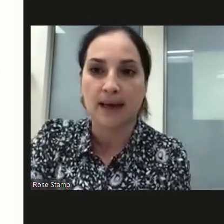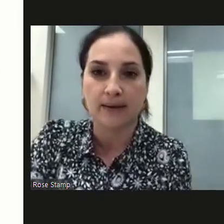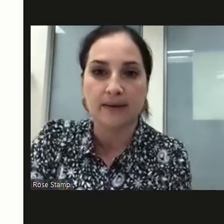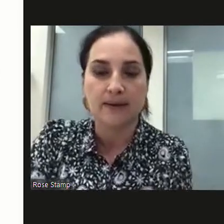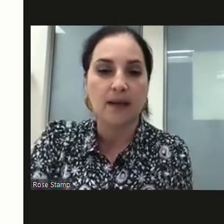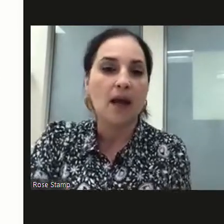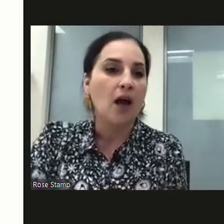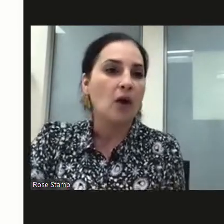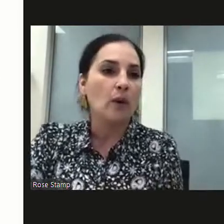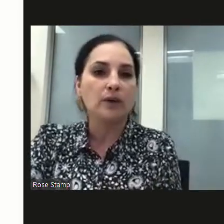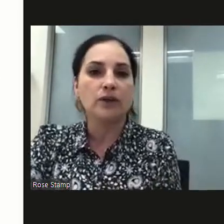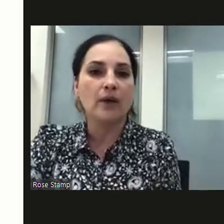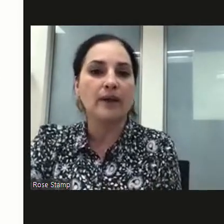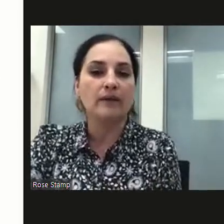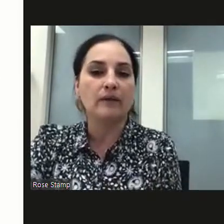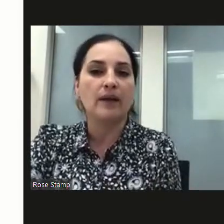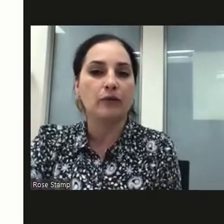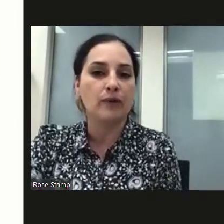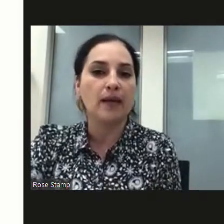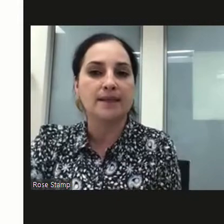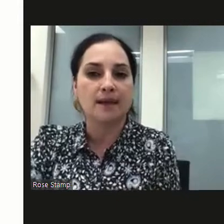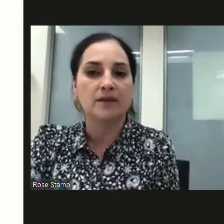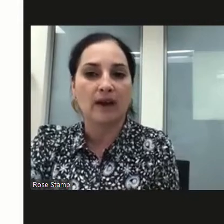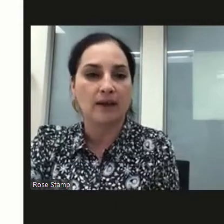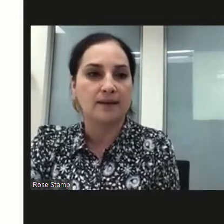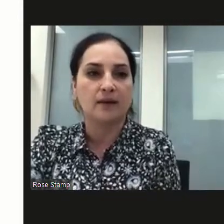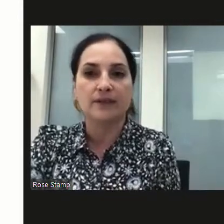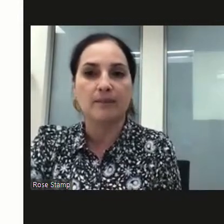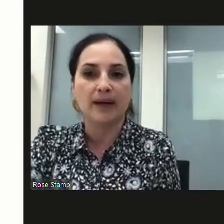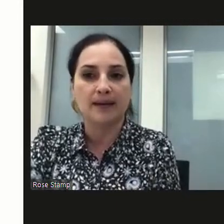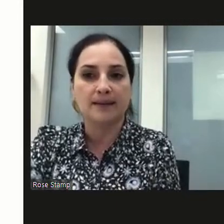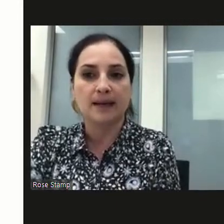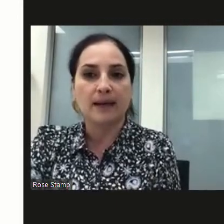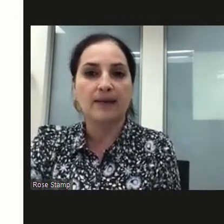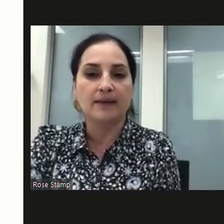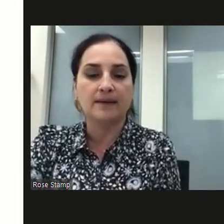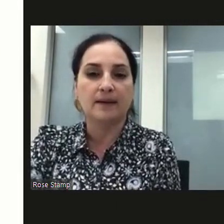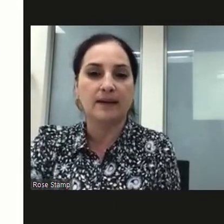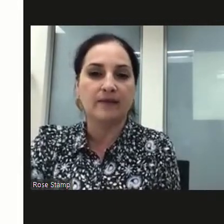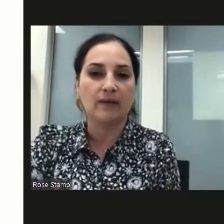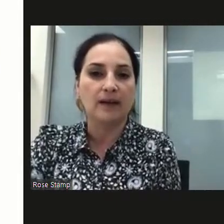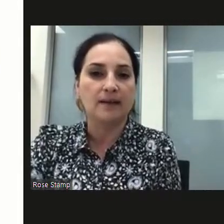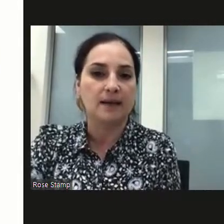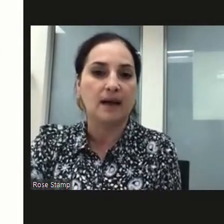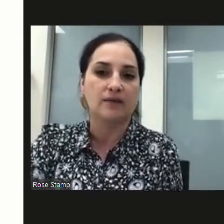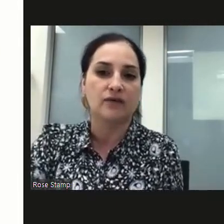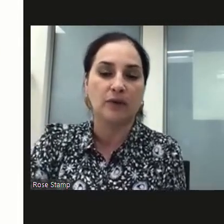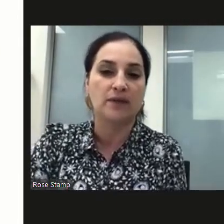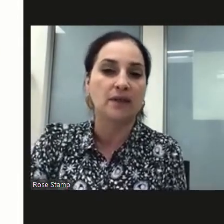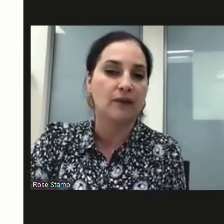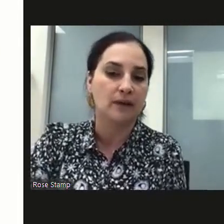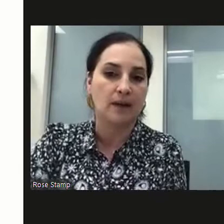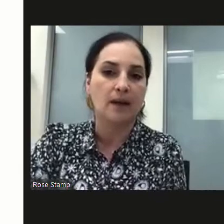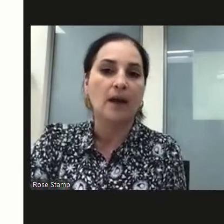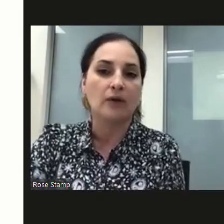ISL signers. We will show that there are three distinct variants of time pass and that these variants are